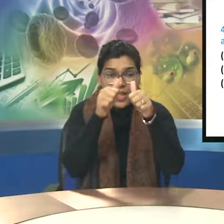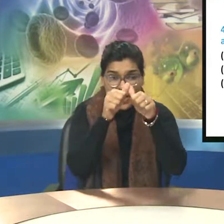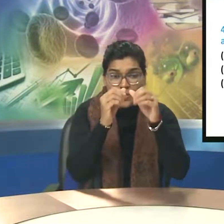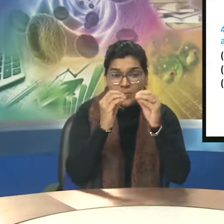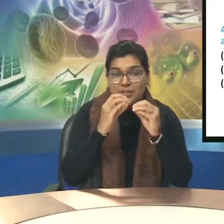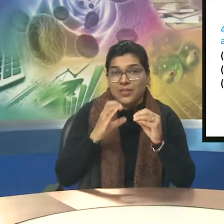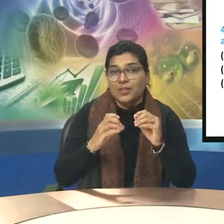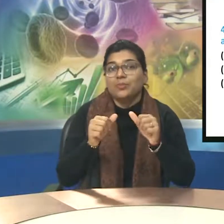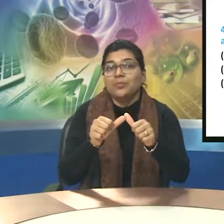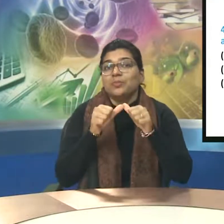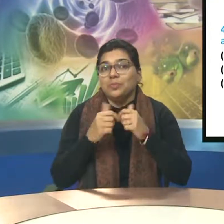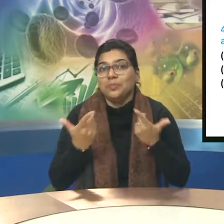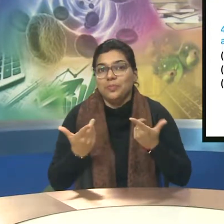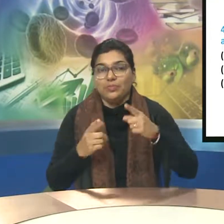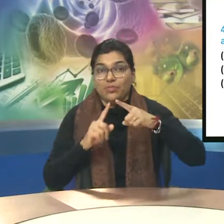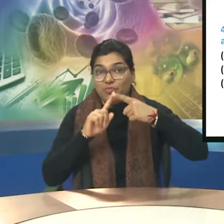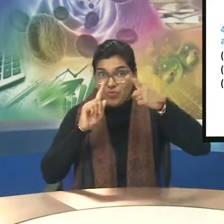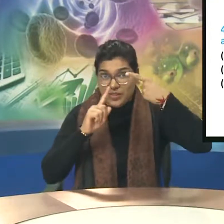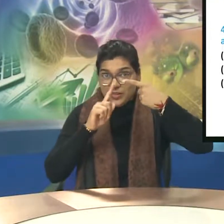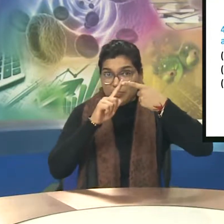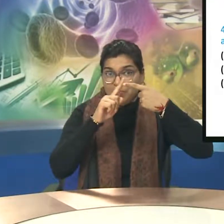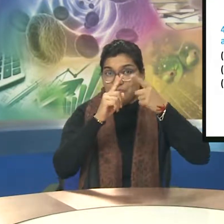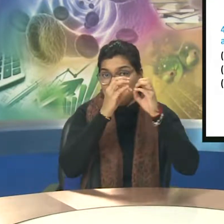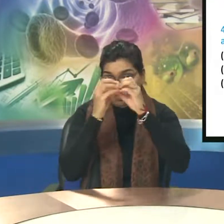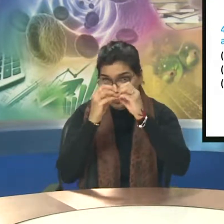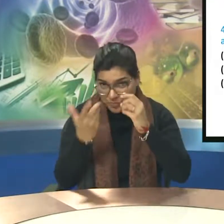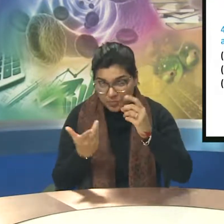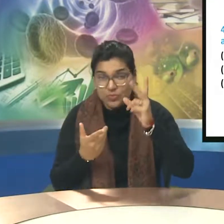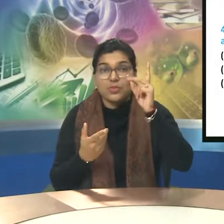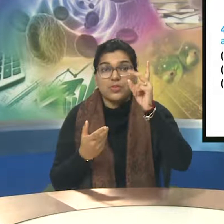or font size. What do you think is the right answer?